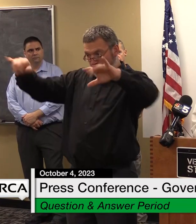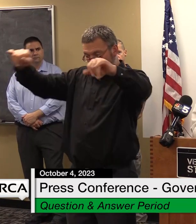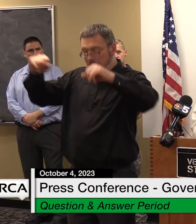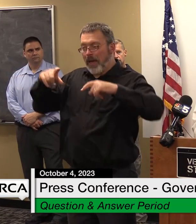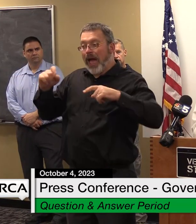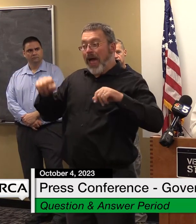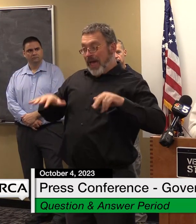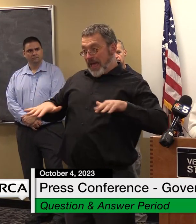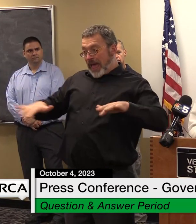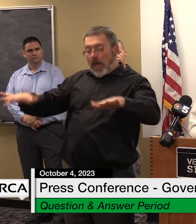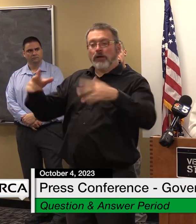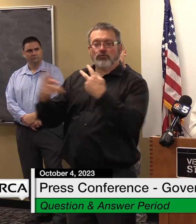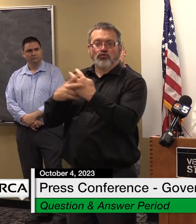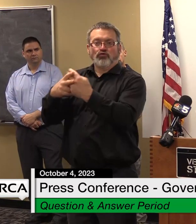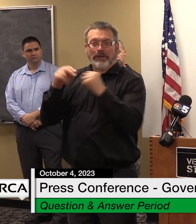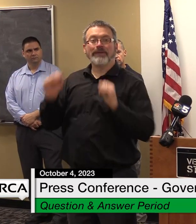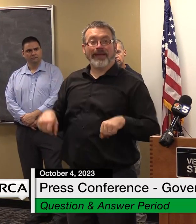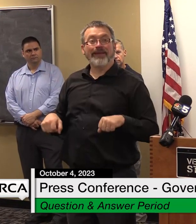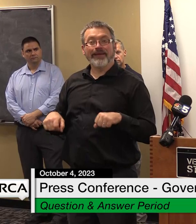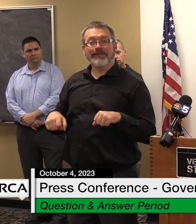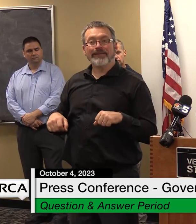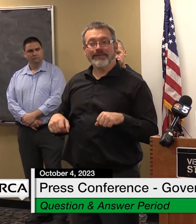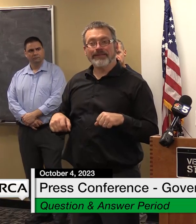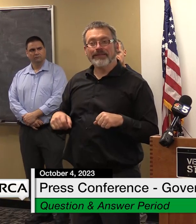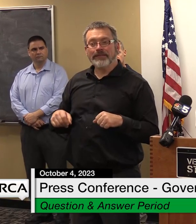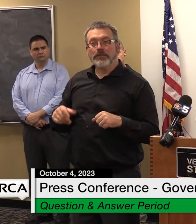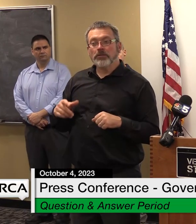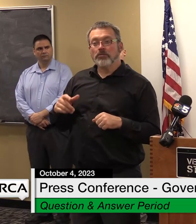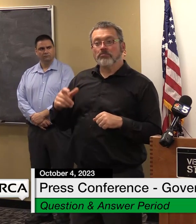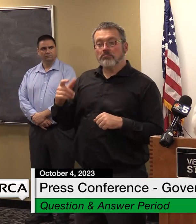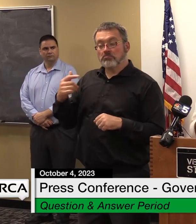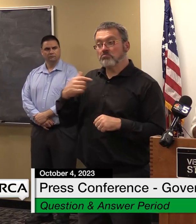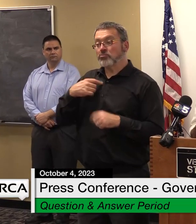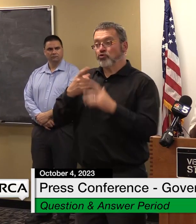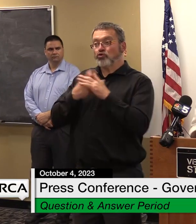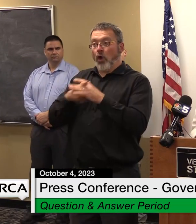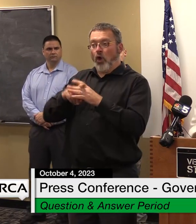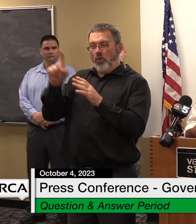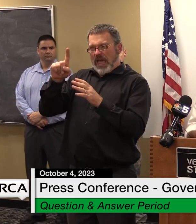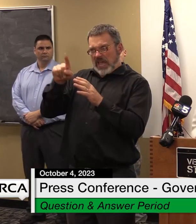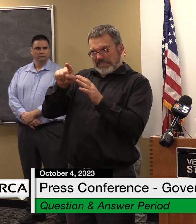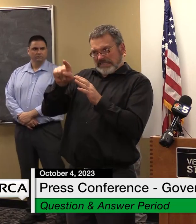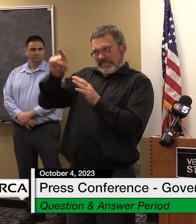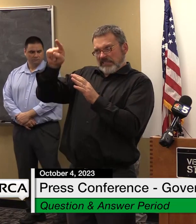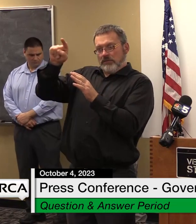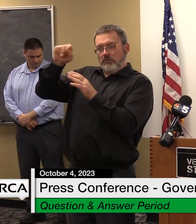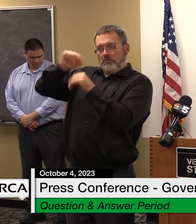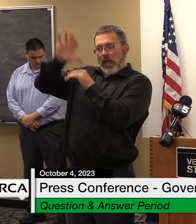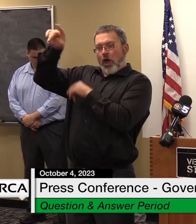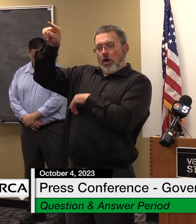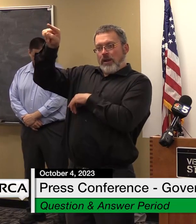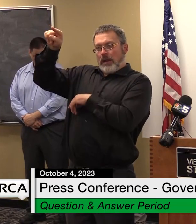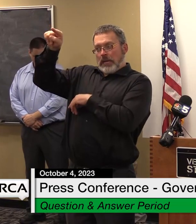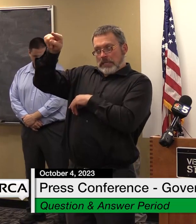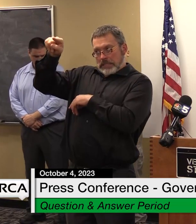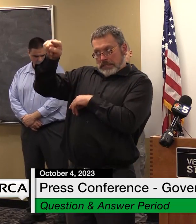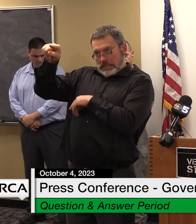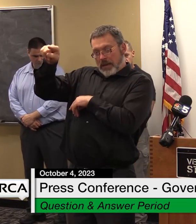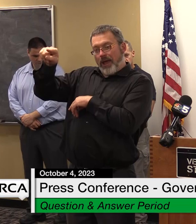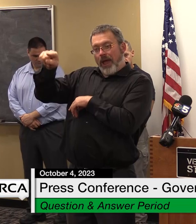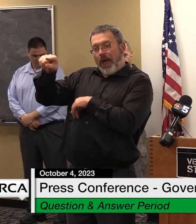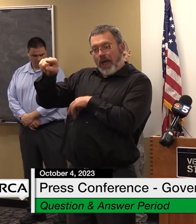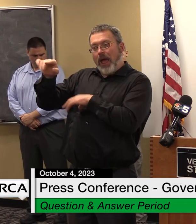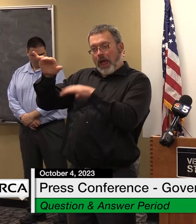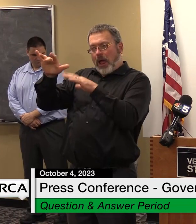done, should start upstream and work our way through in some of these impacted areas that